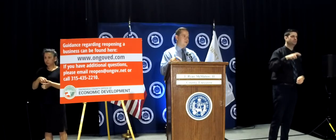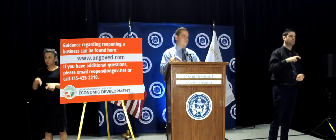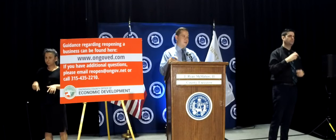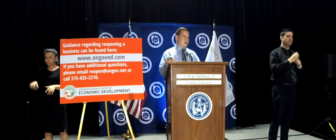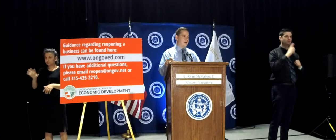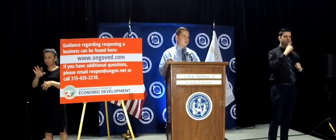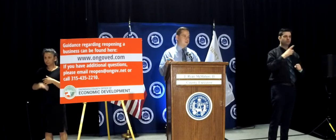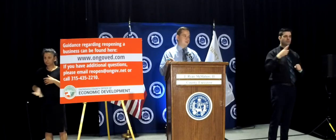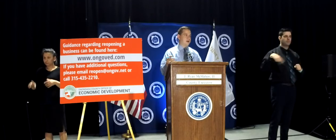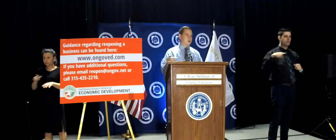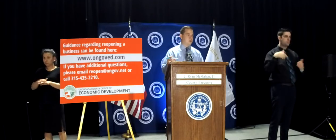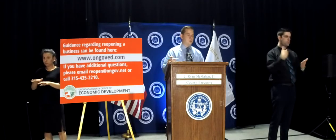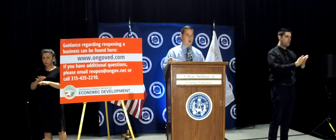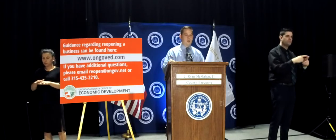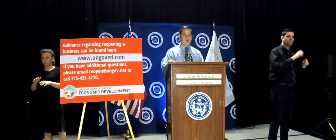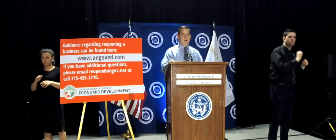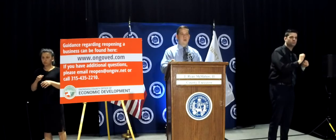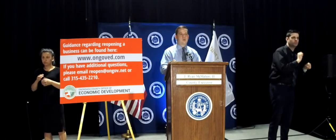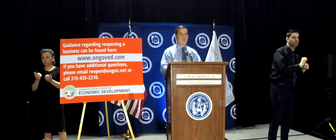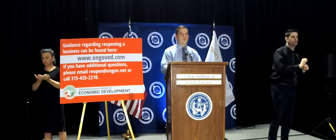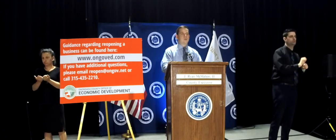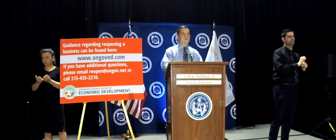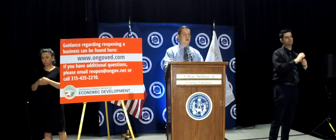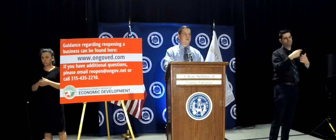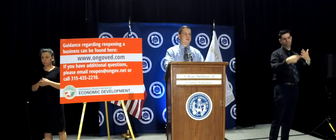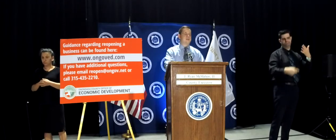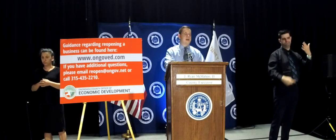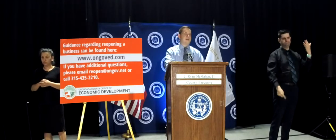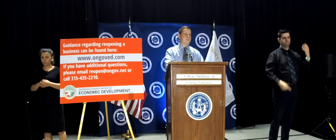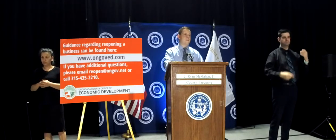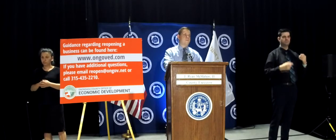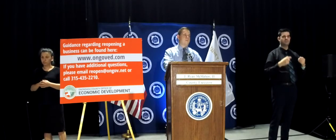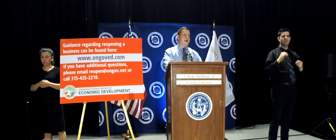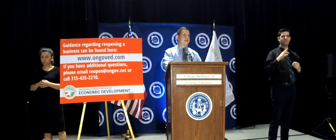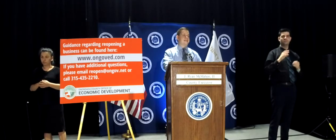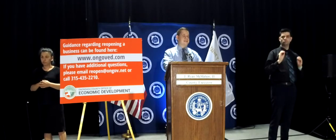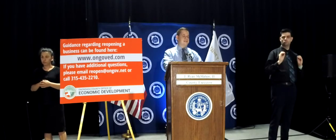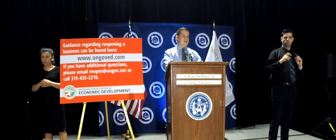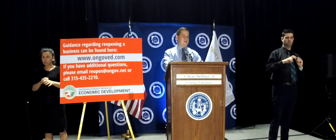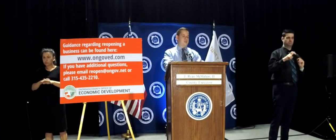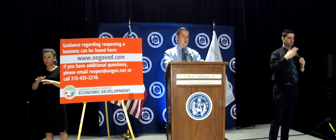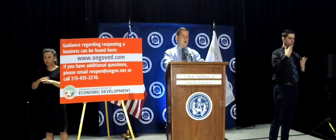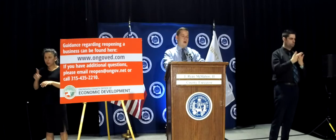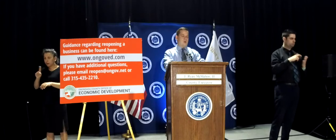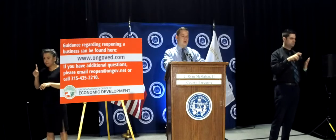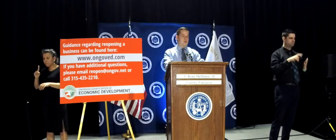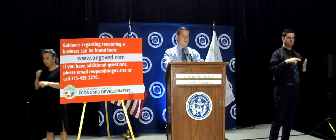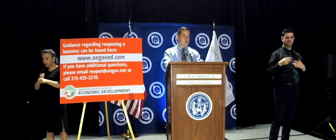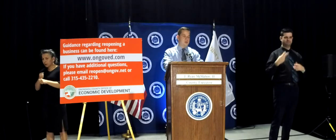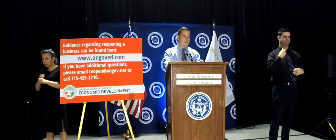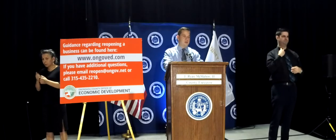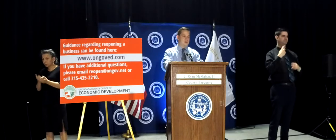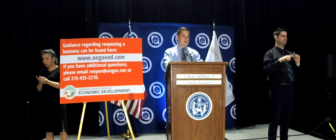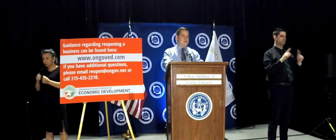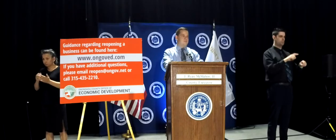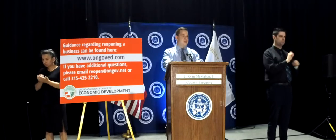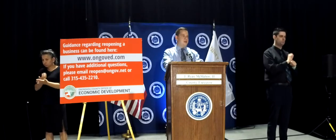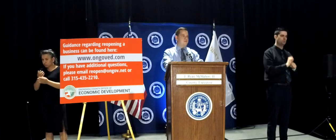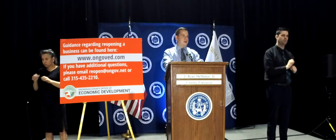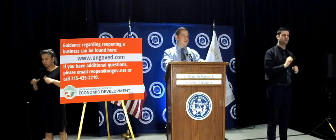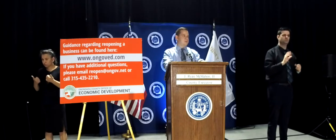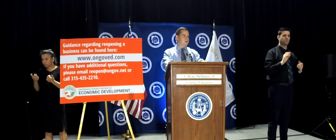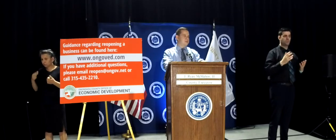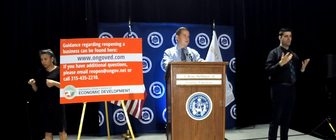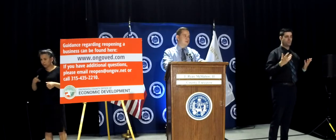work, because if they can't, they're not going to go to work. So these are all things that I could sit and show how our community has